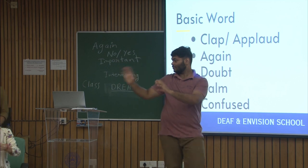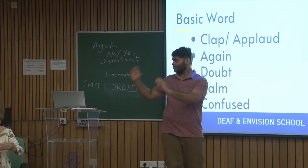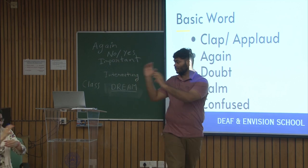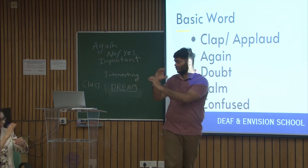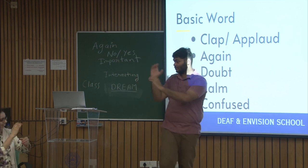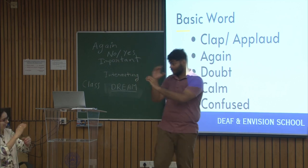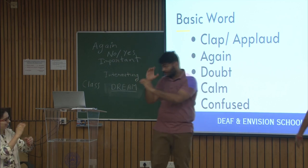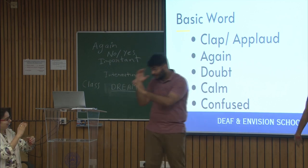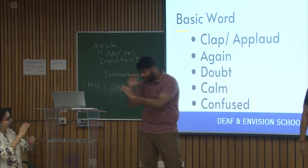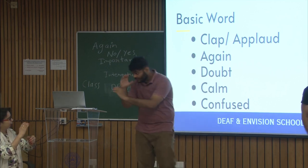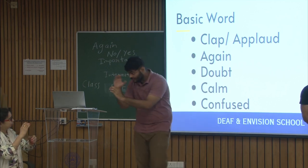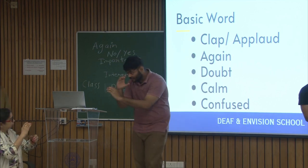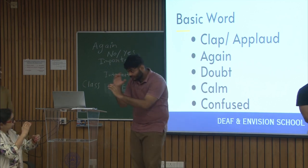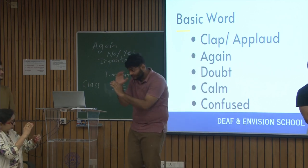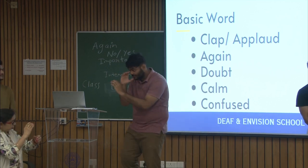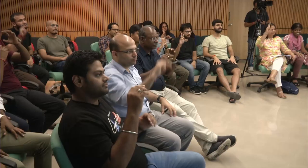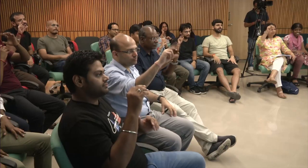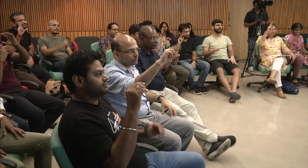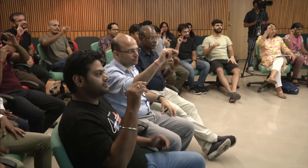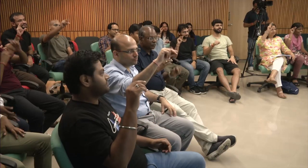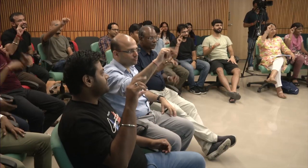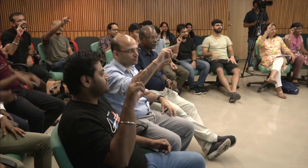So are you confused till now? No.